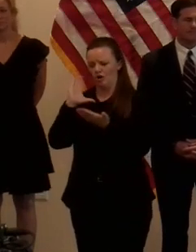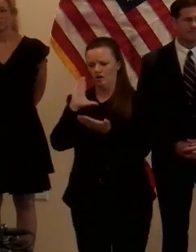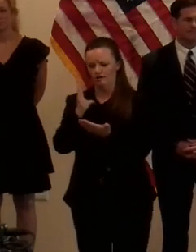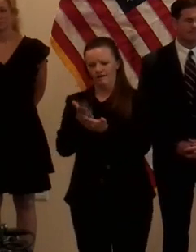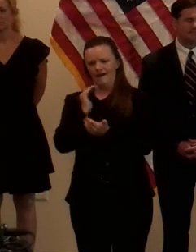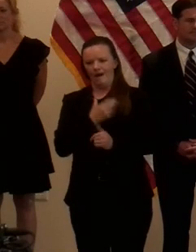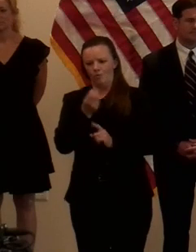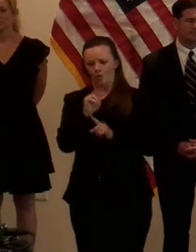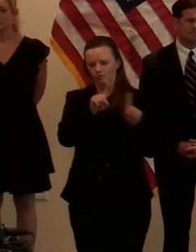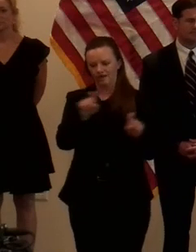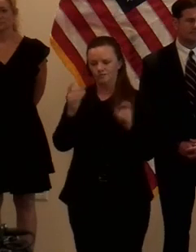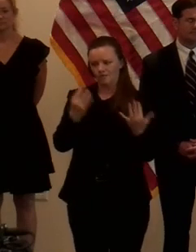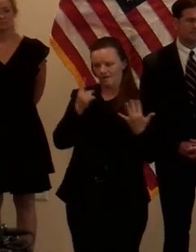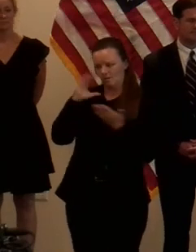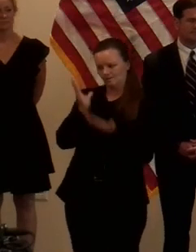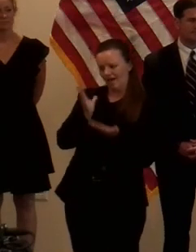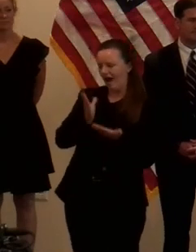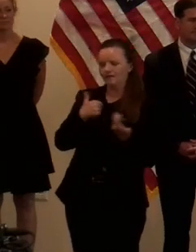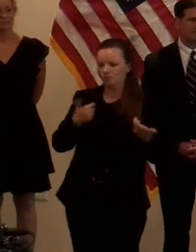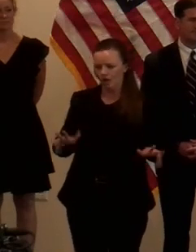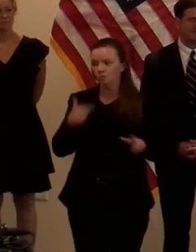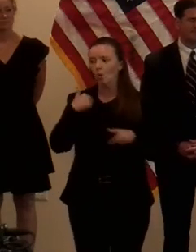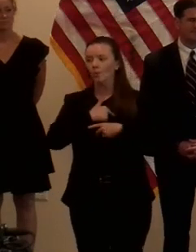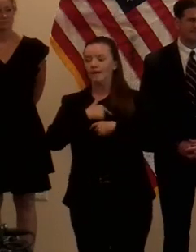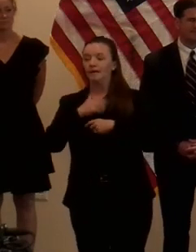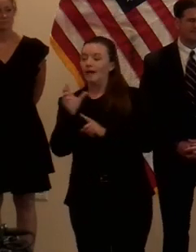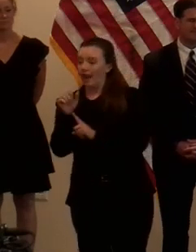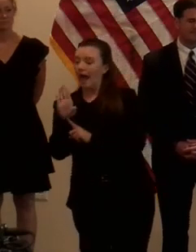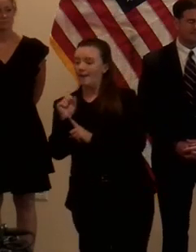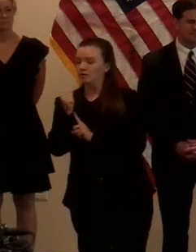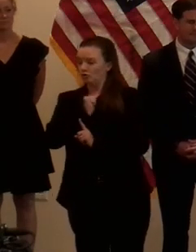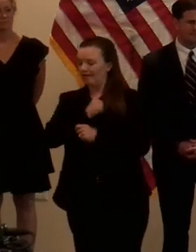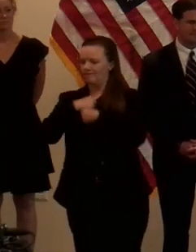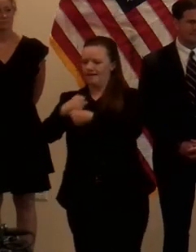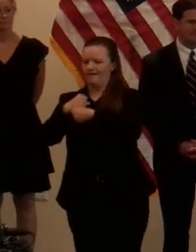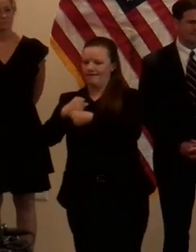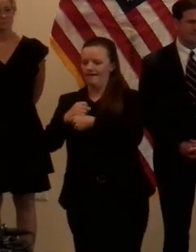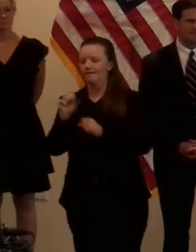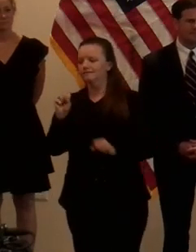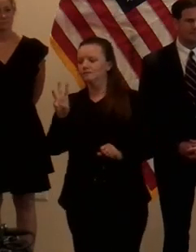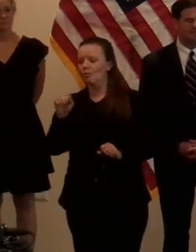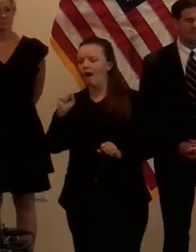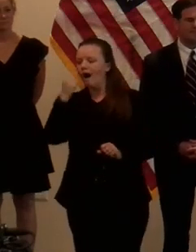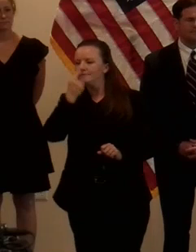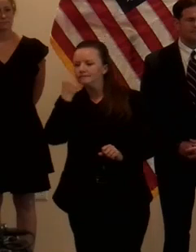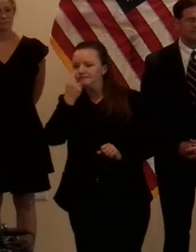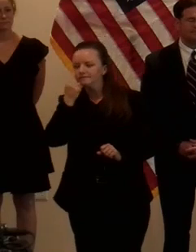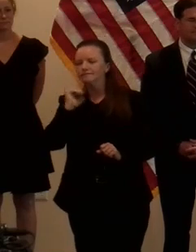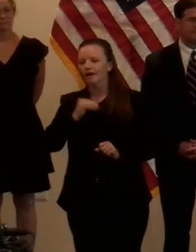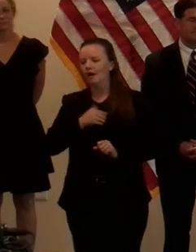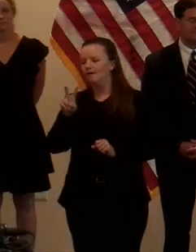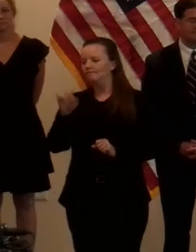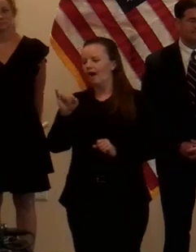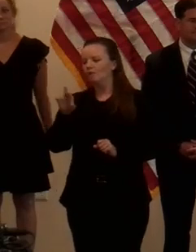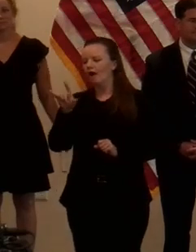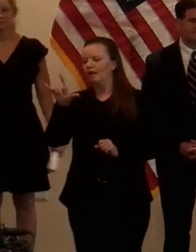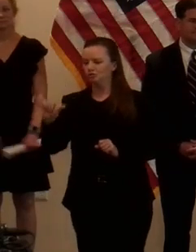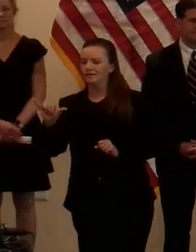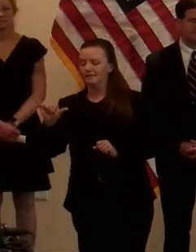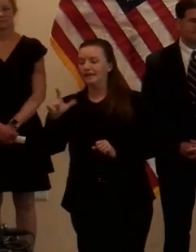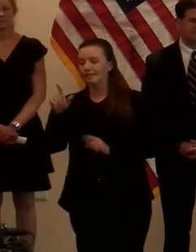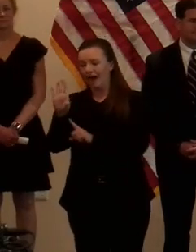to manufacture swabs in our own labs, in our virology labs at the University of Arizona.